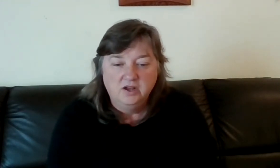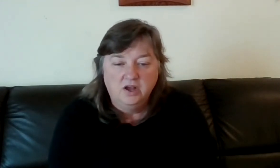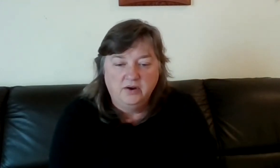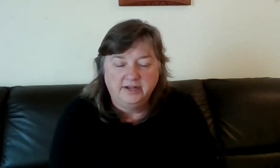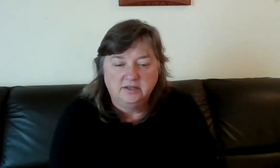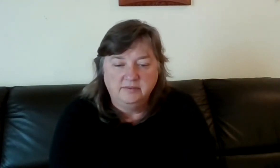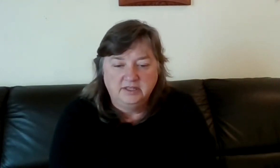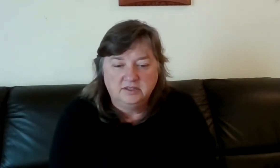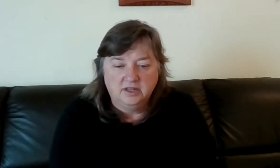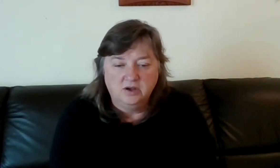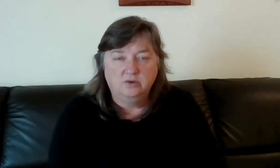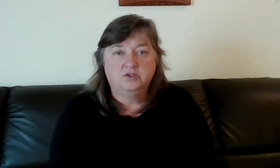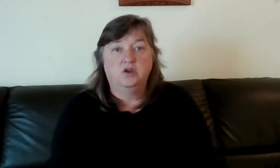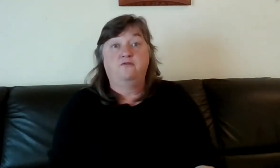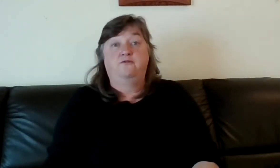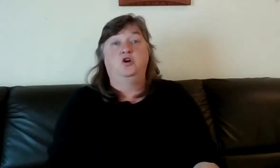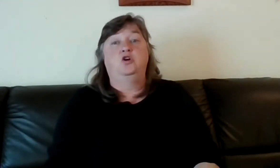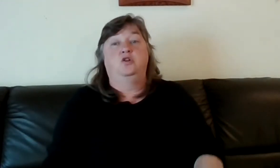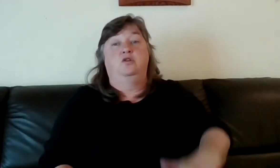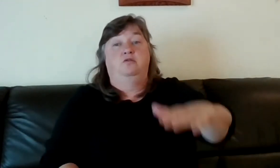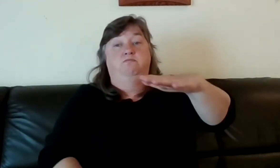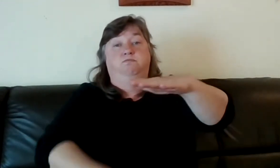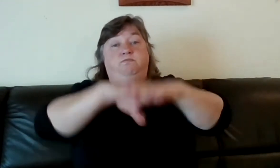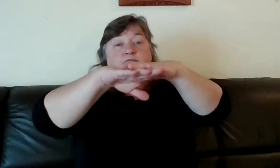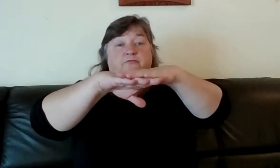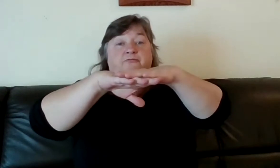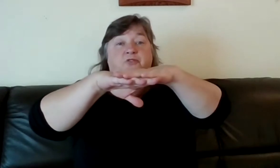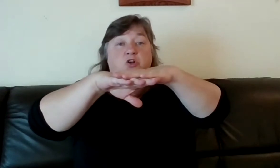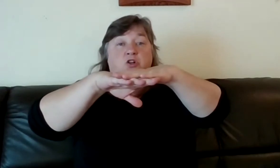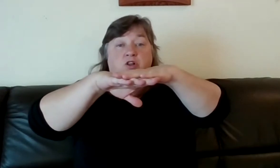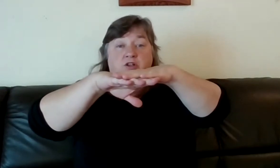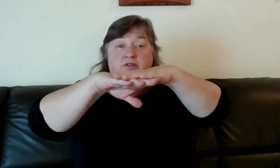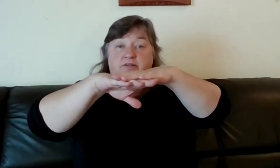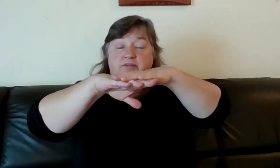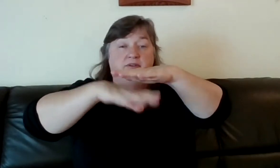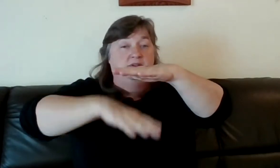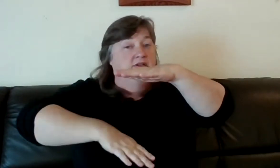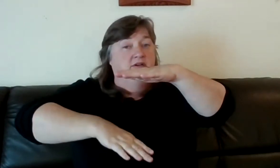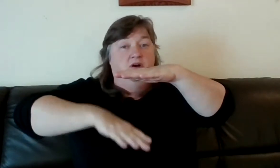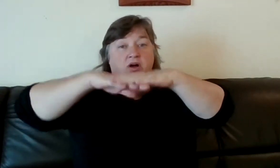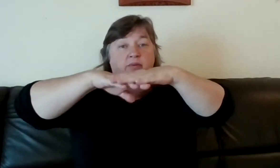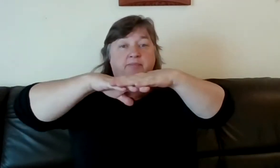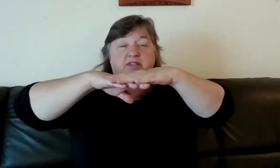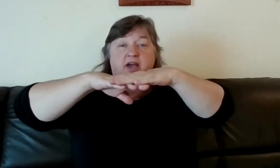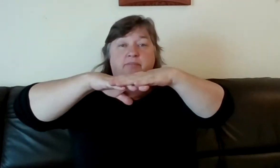All right, and we did slow. So full, full, all the way up to the top.